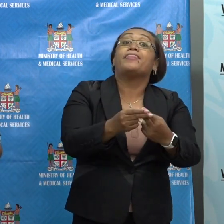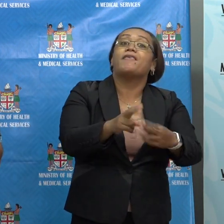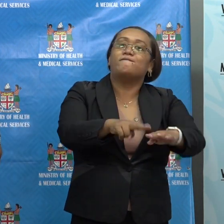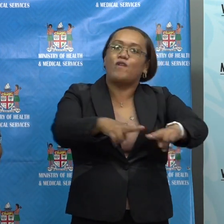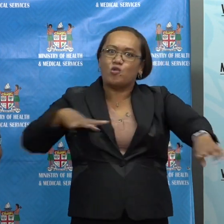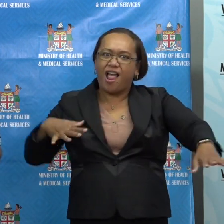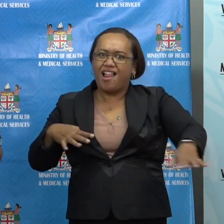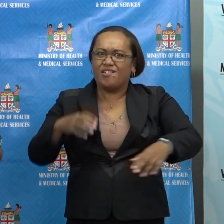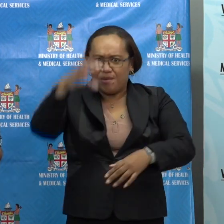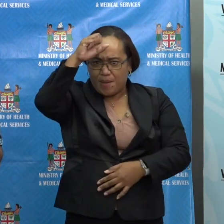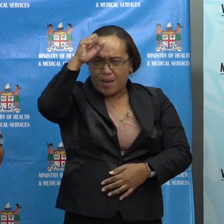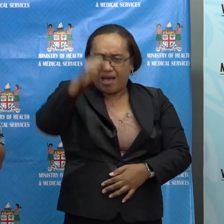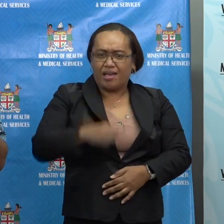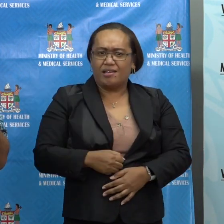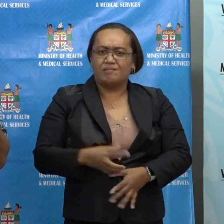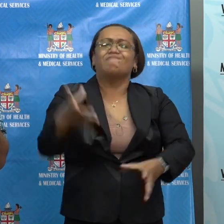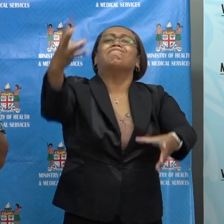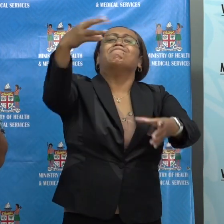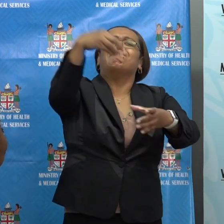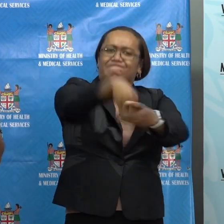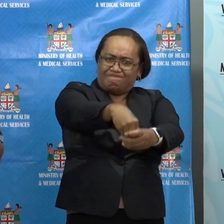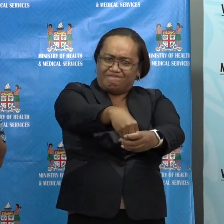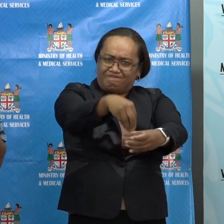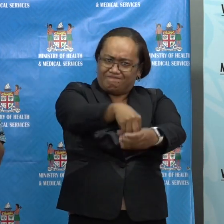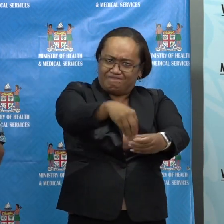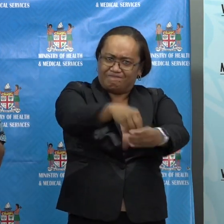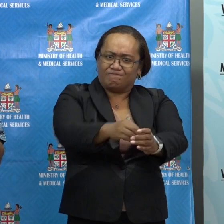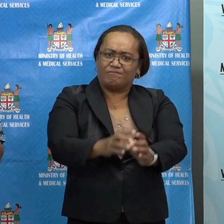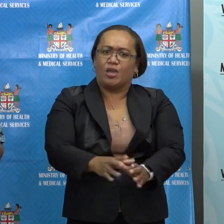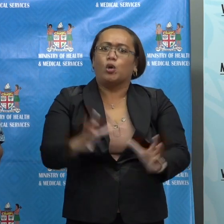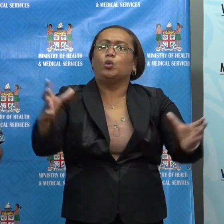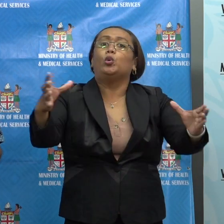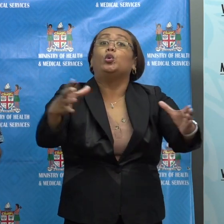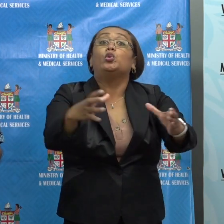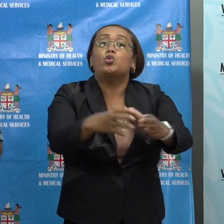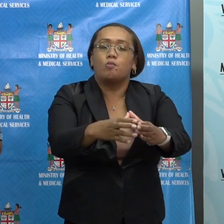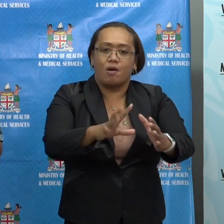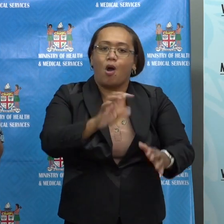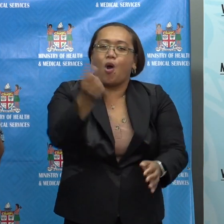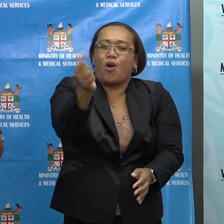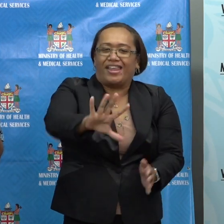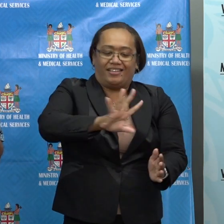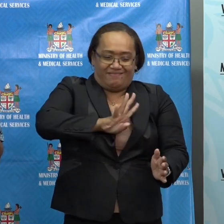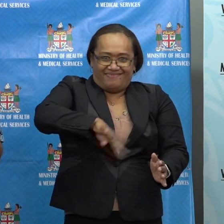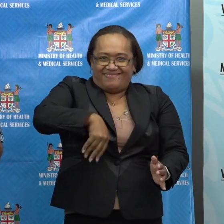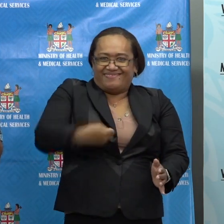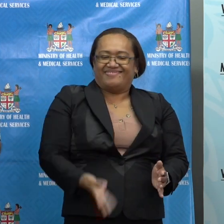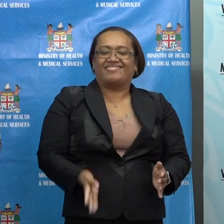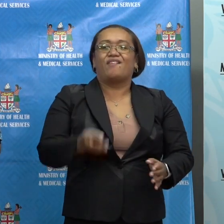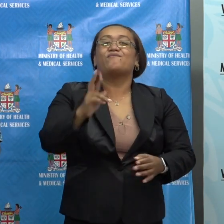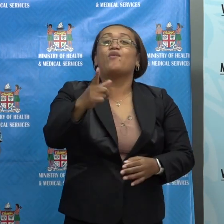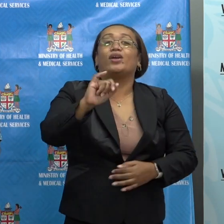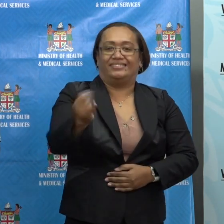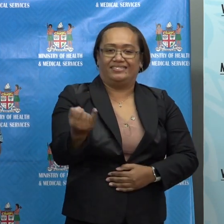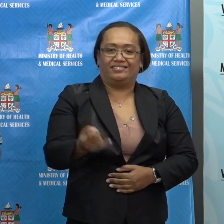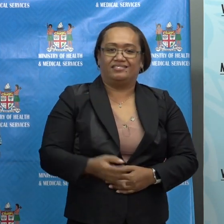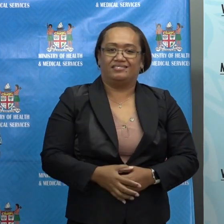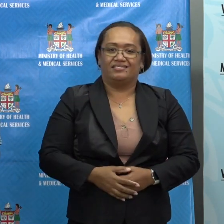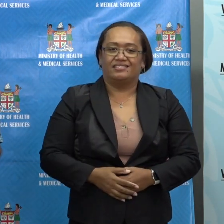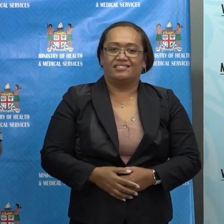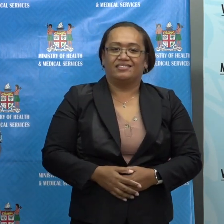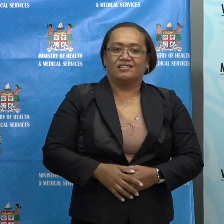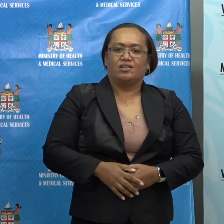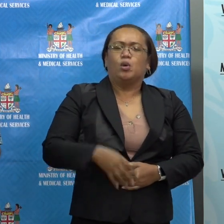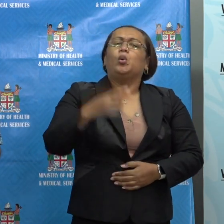and they are all part of the group that we have been screening for. We knew that we got information as who they